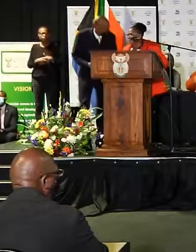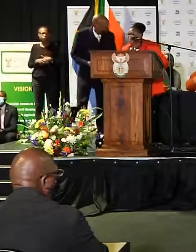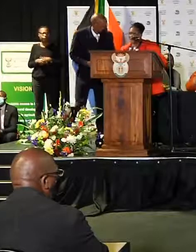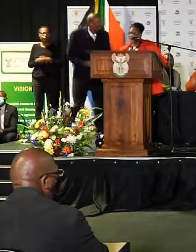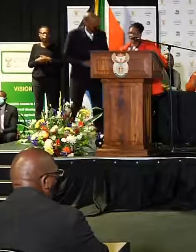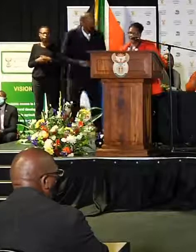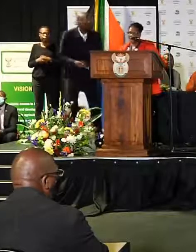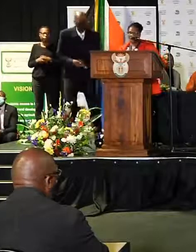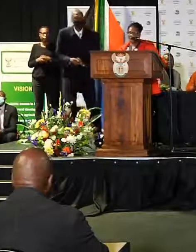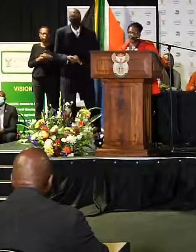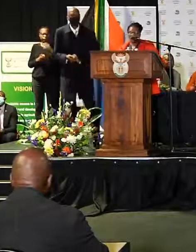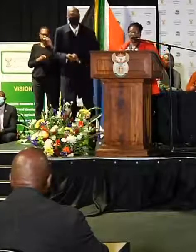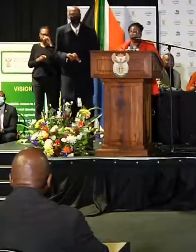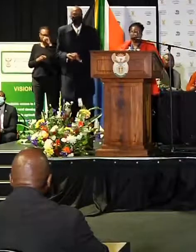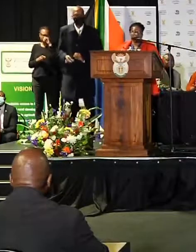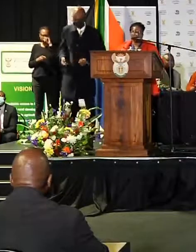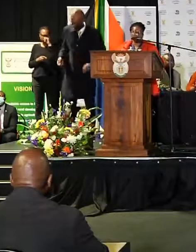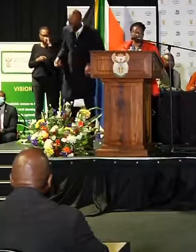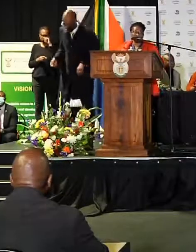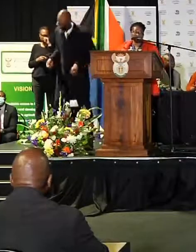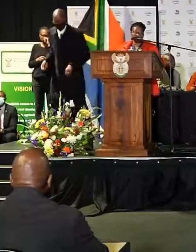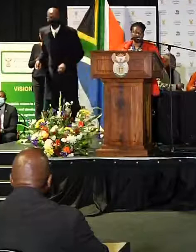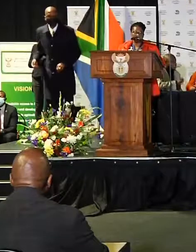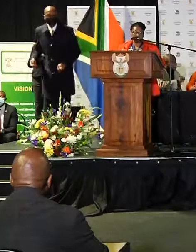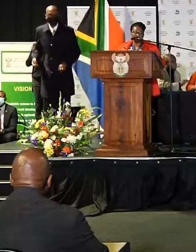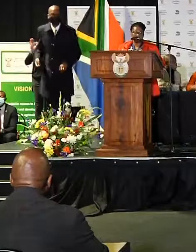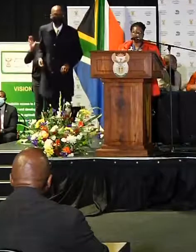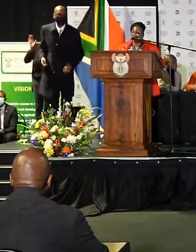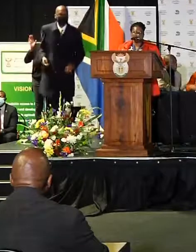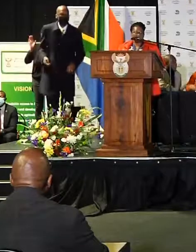All of them. It's commission.